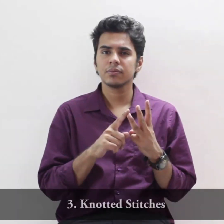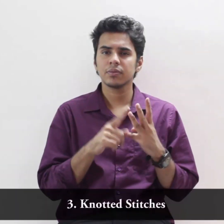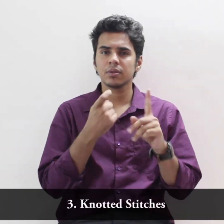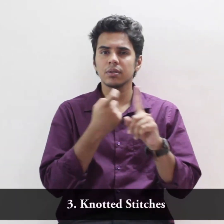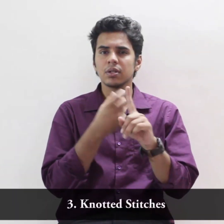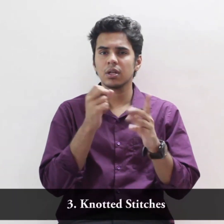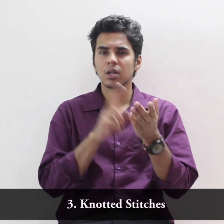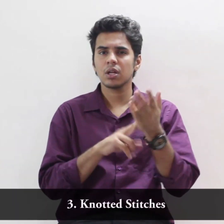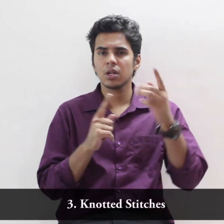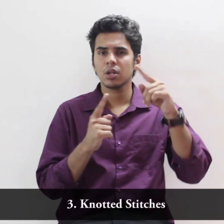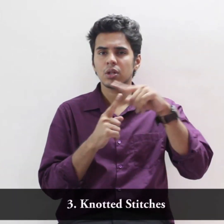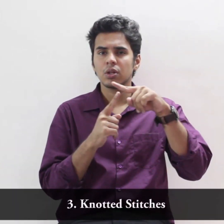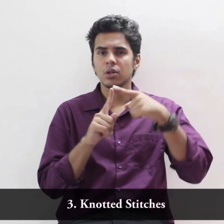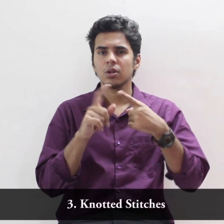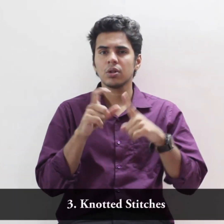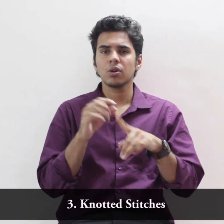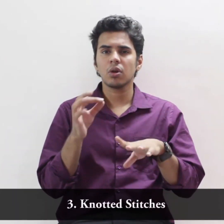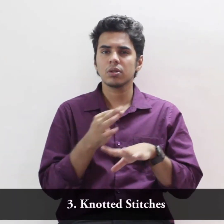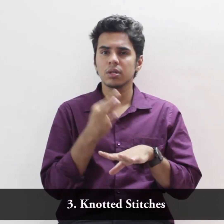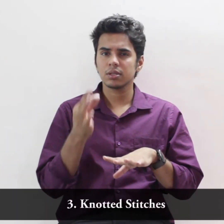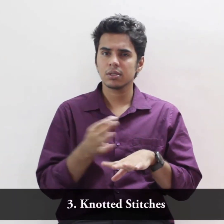Number 3. Knotted stitches.